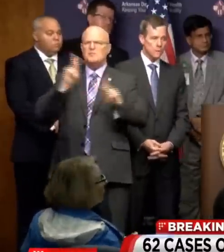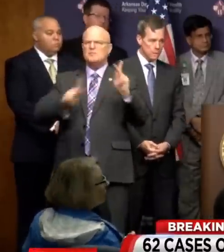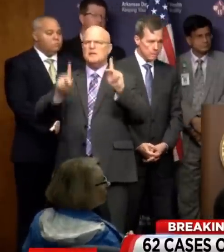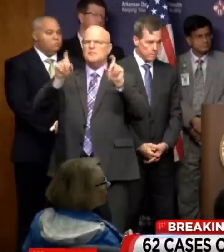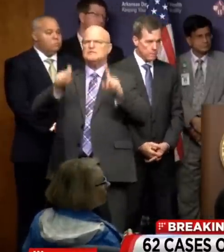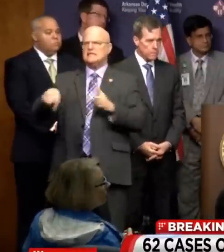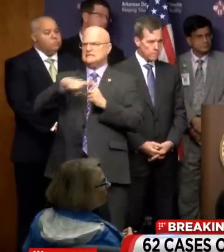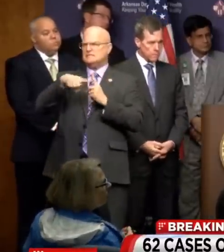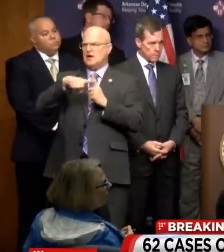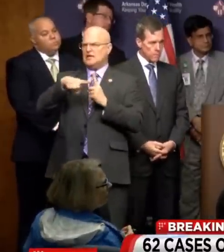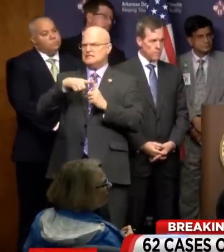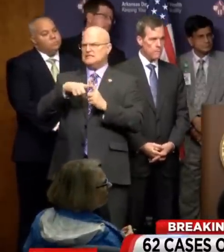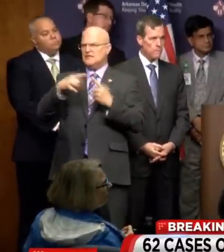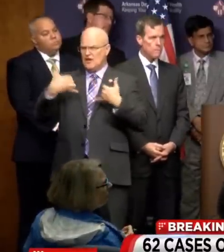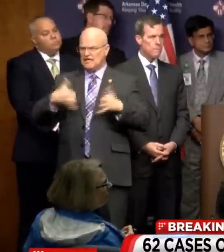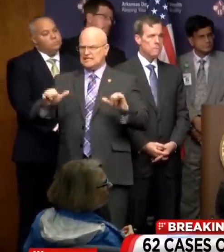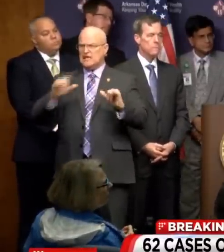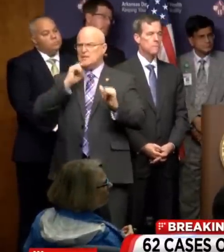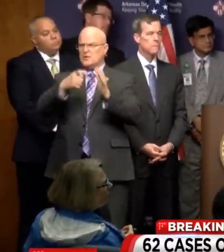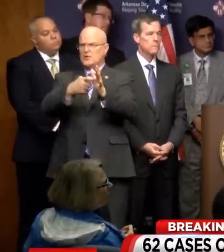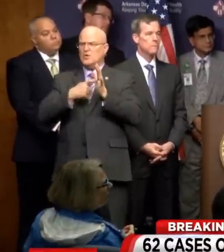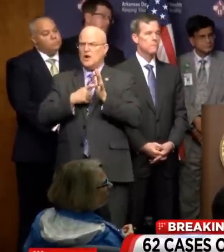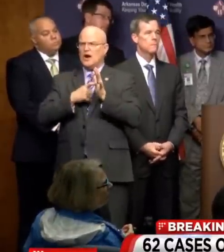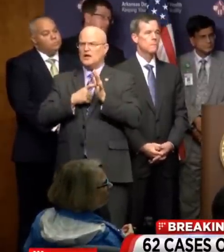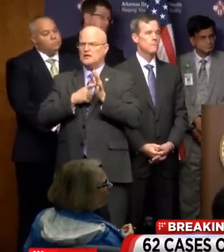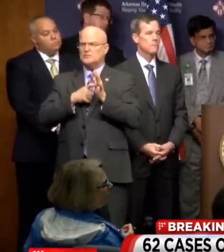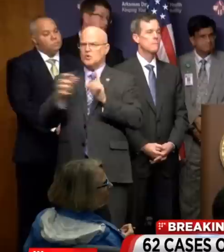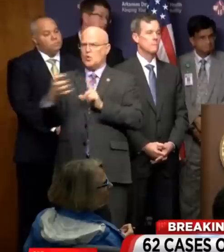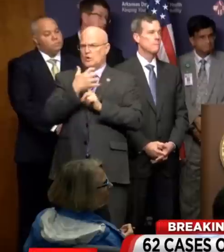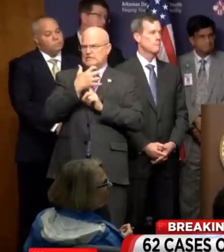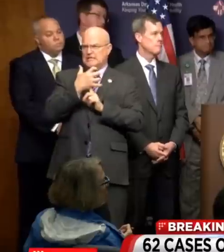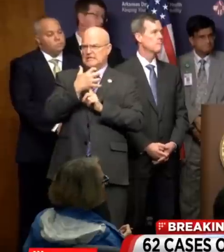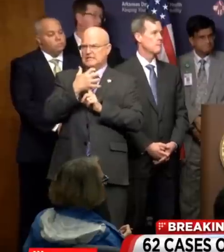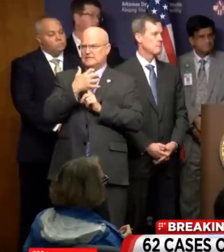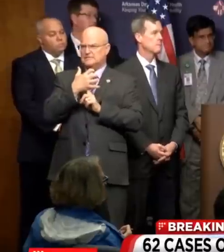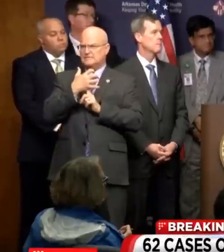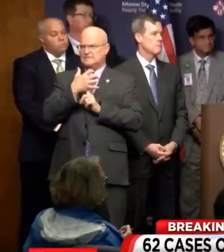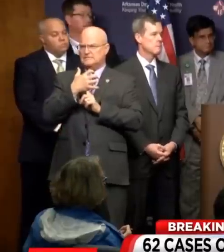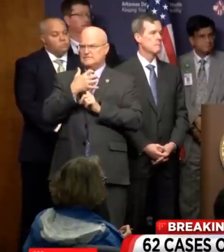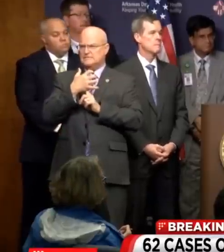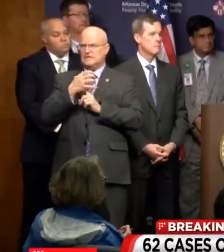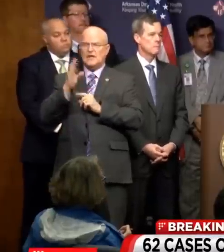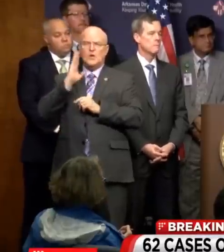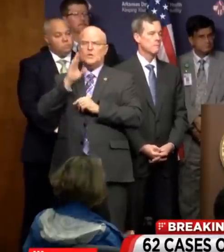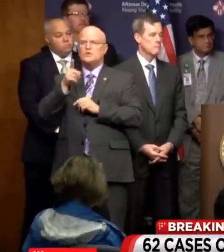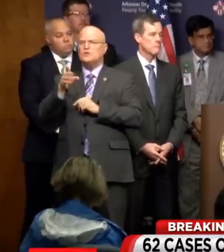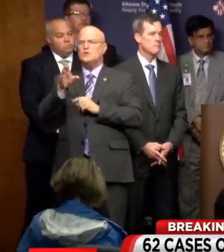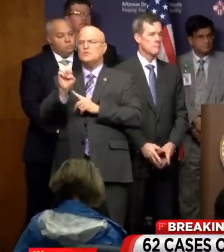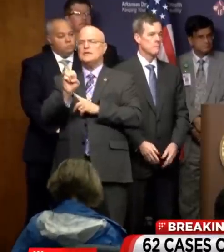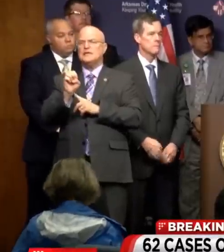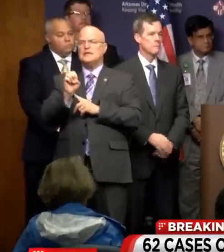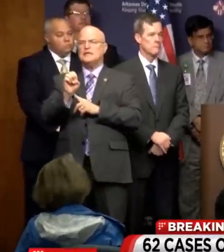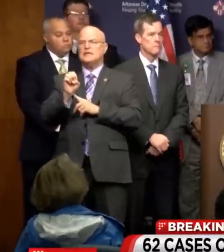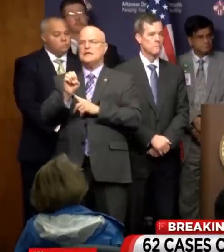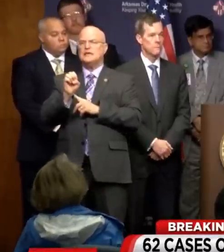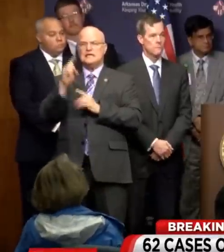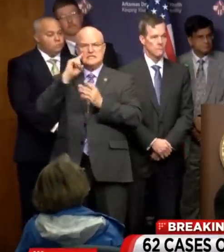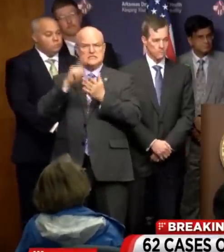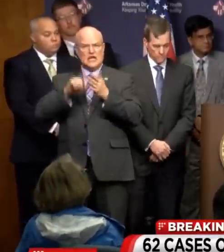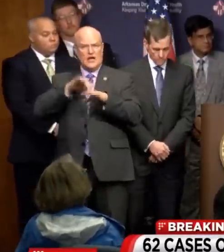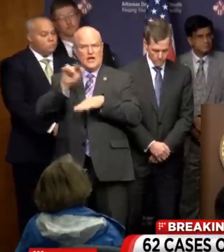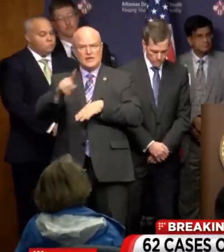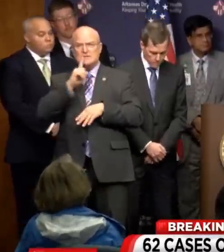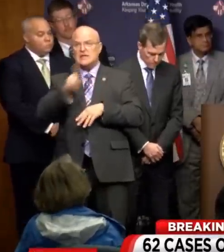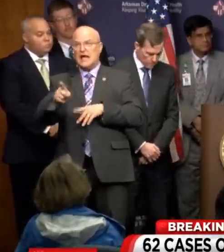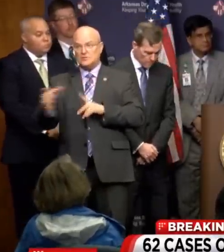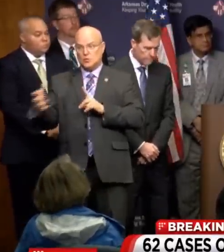positive, are they still going to be required to be quarantined? And are you going to be checking on them to